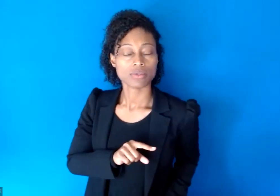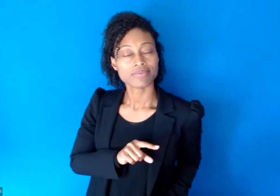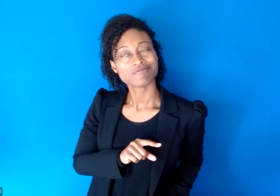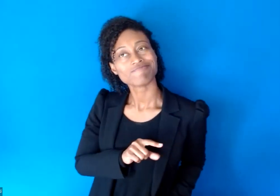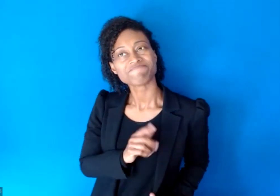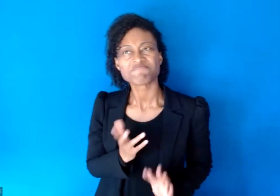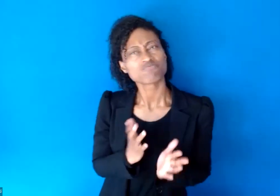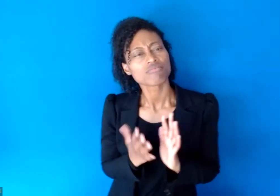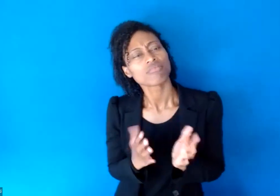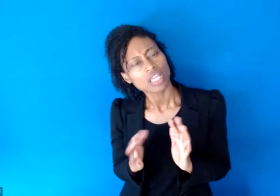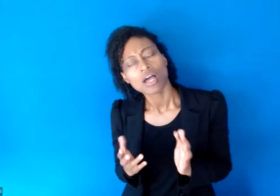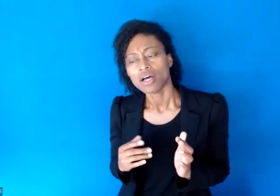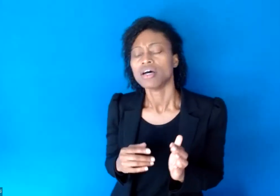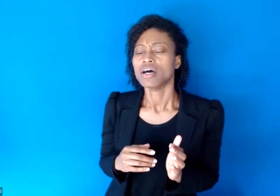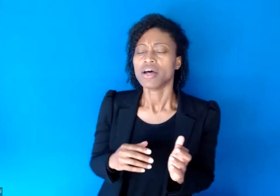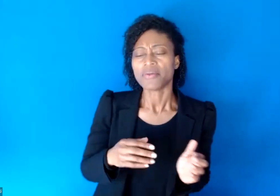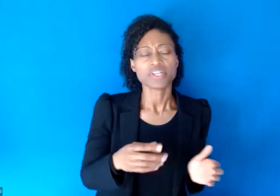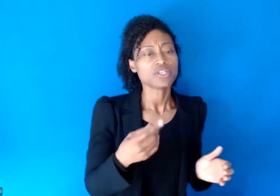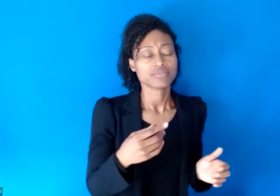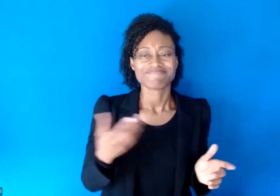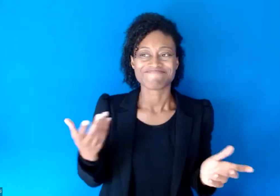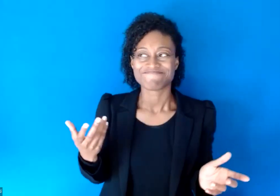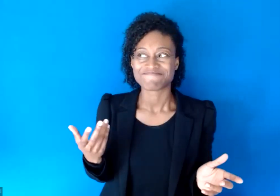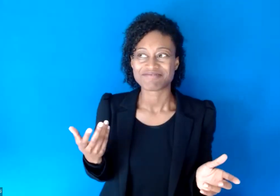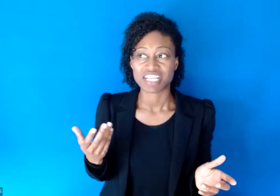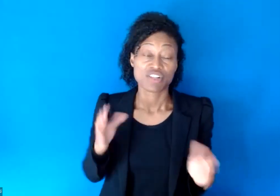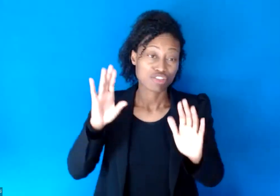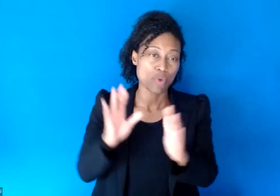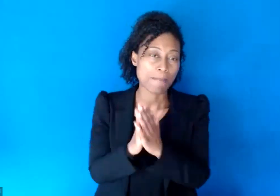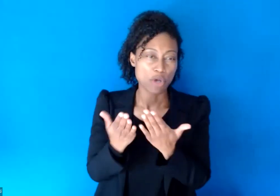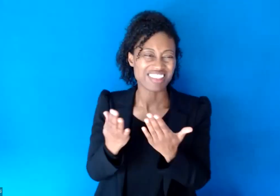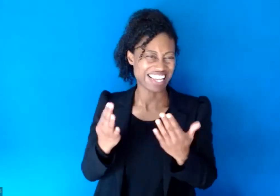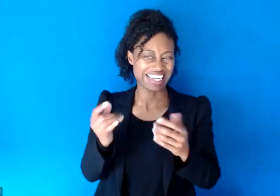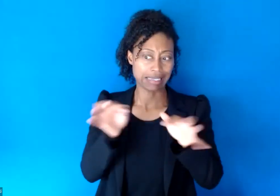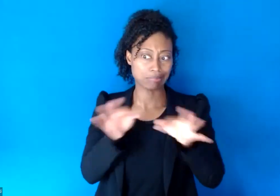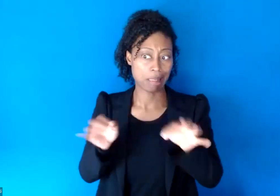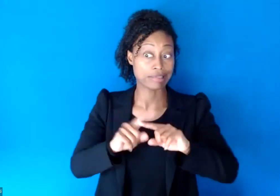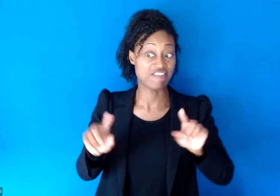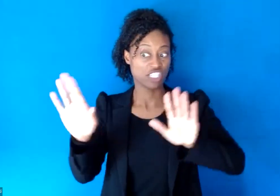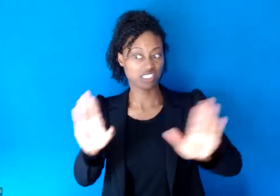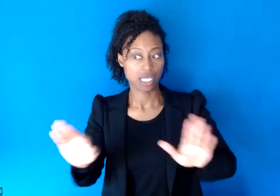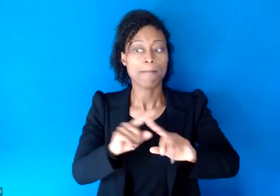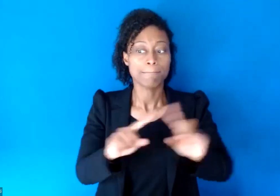there's a great book on it, but I kind of want to touch on